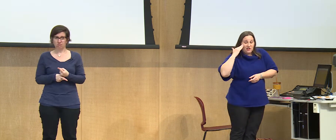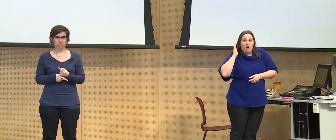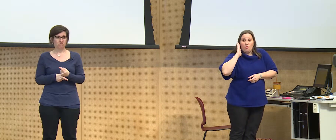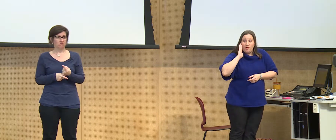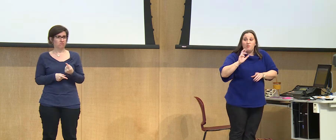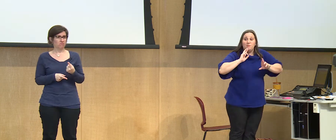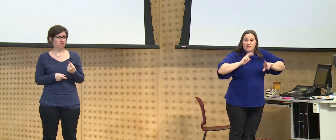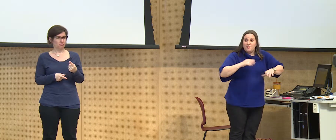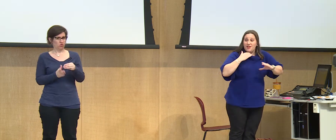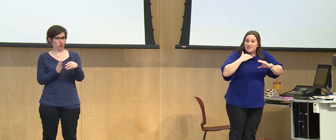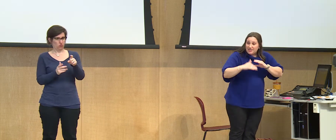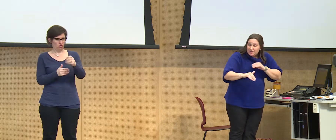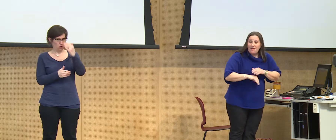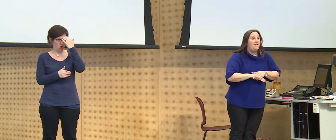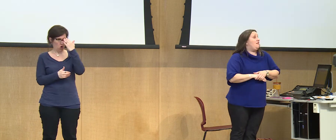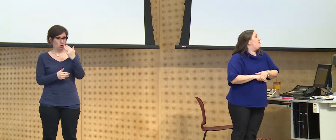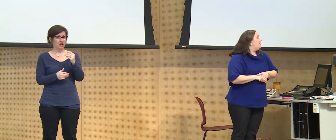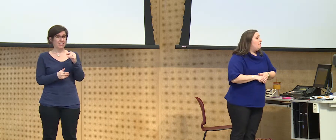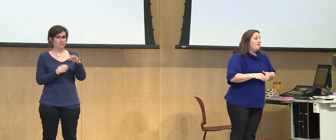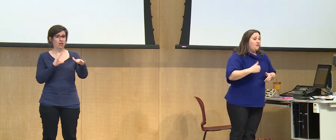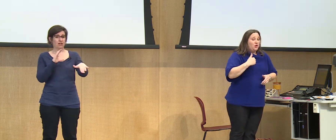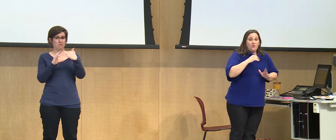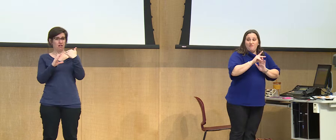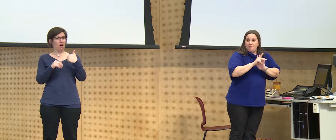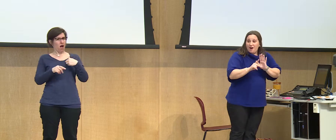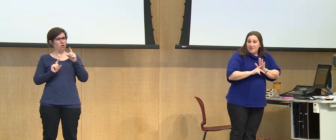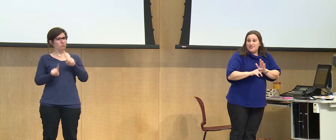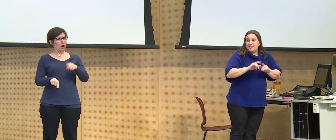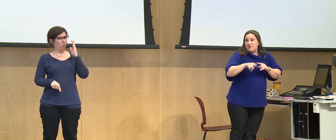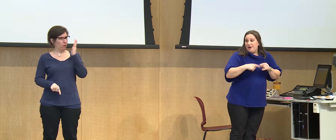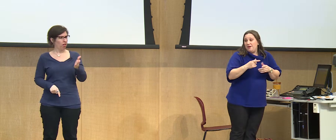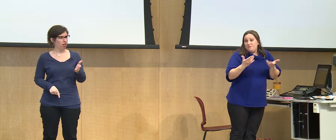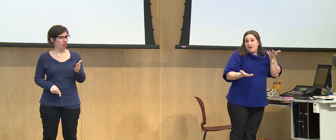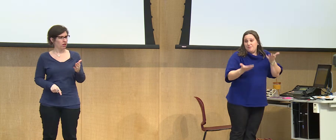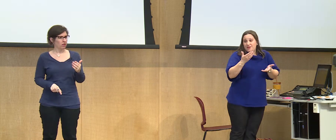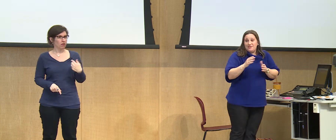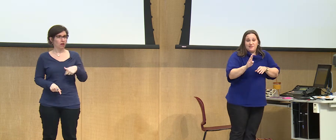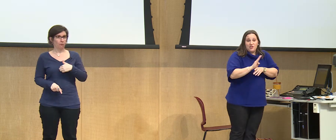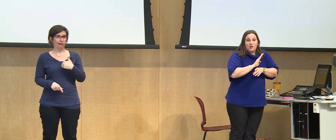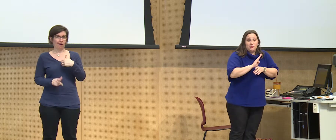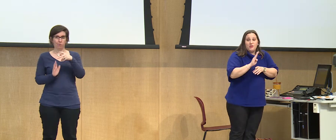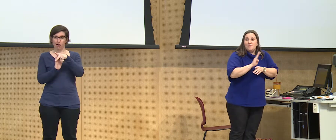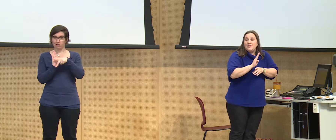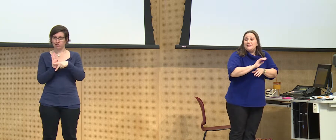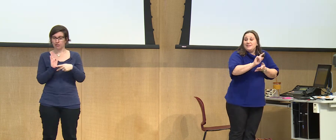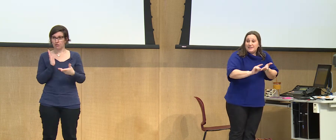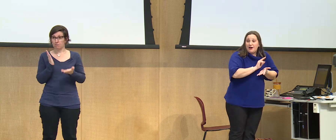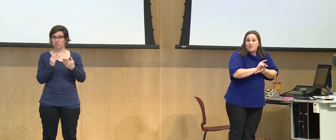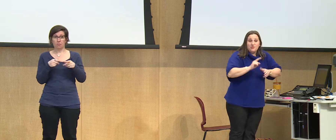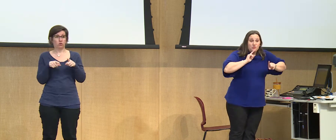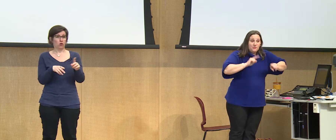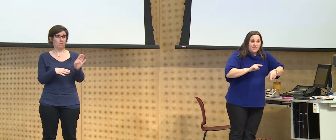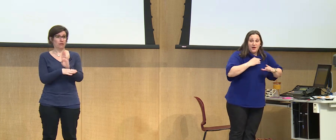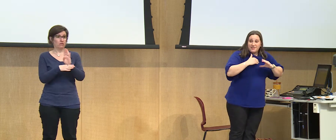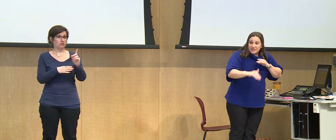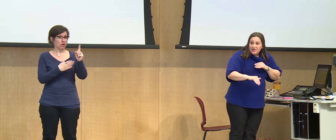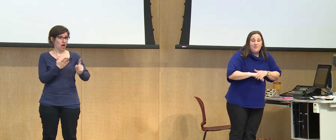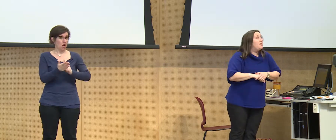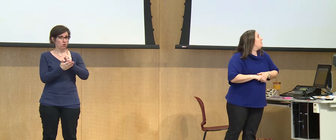know we will respond to email. We have a policy about maybe it's, during business hours, you'll respond to email.